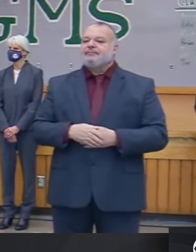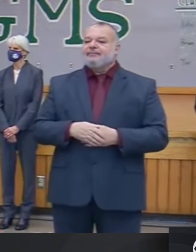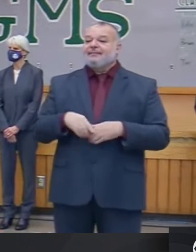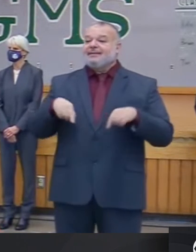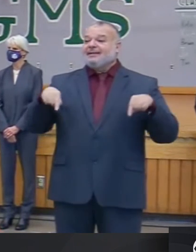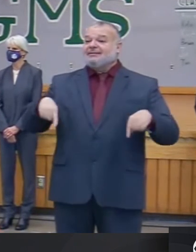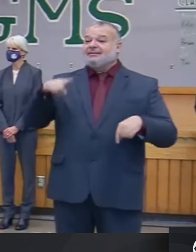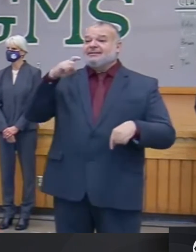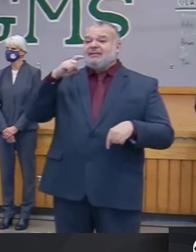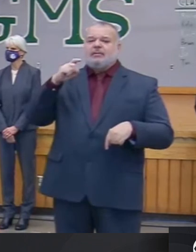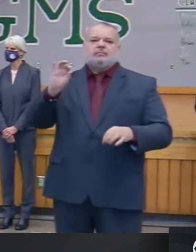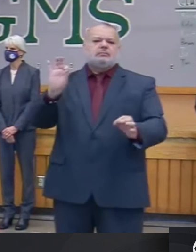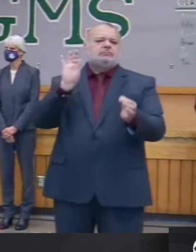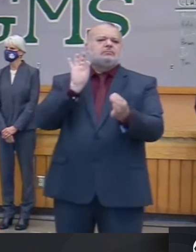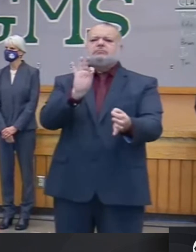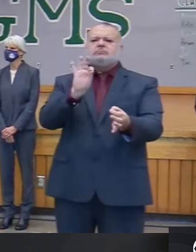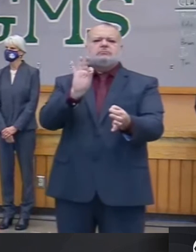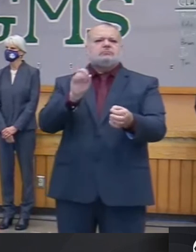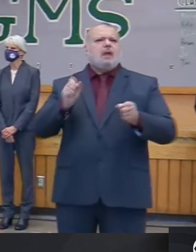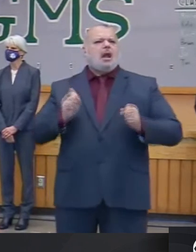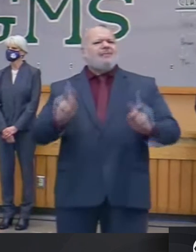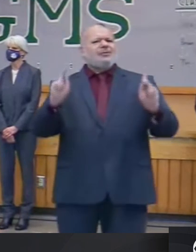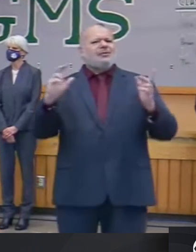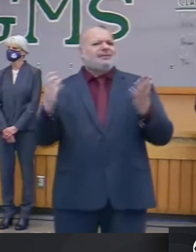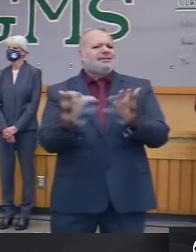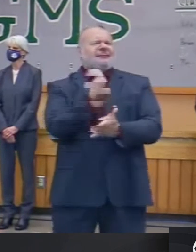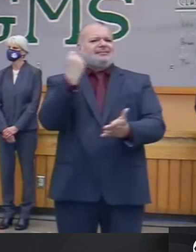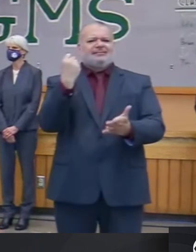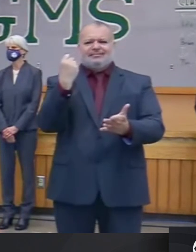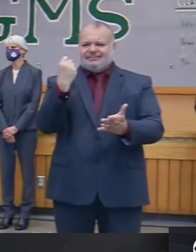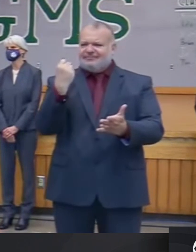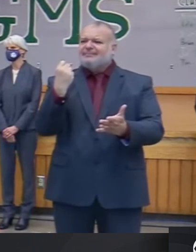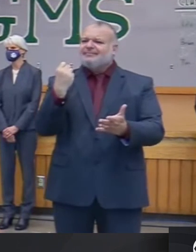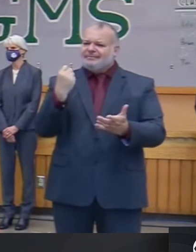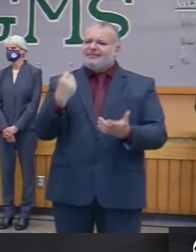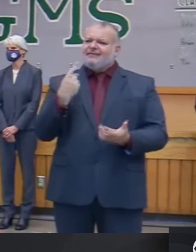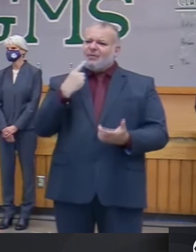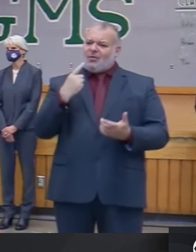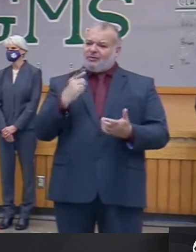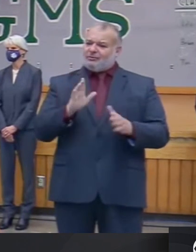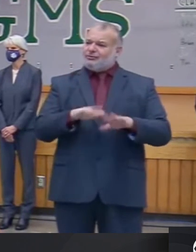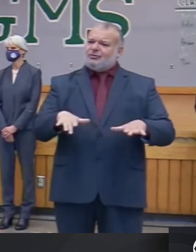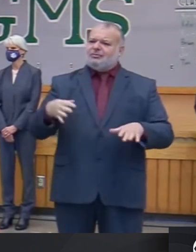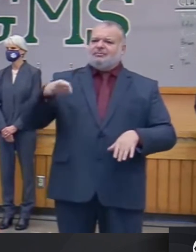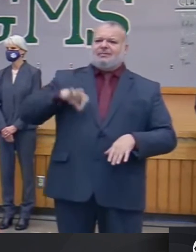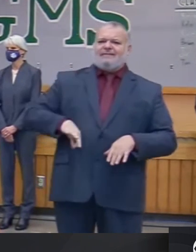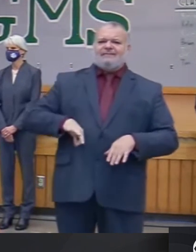together to help give our kids some of what they may have lost over the course of this very difficult year.